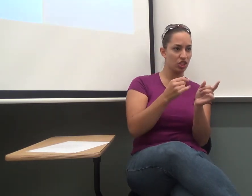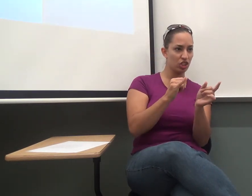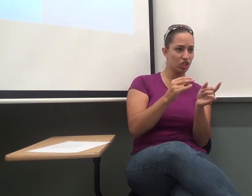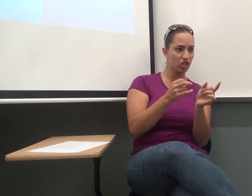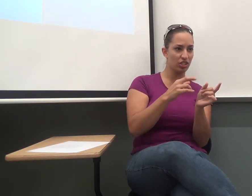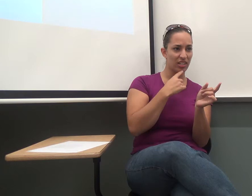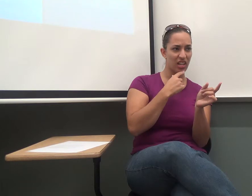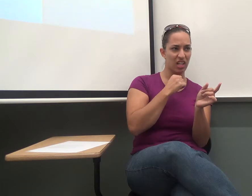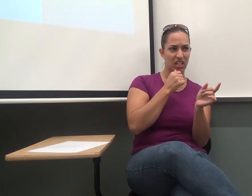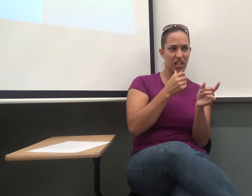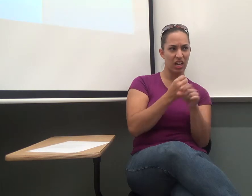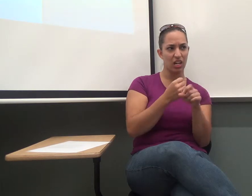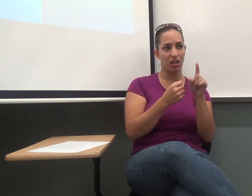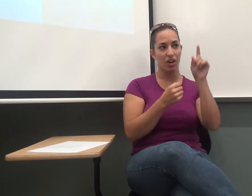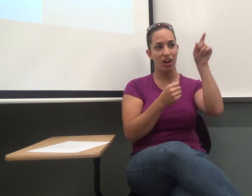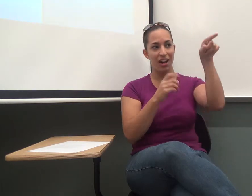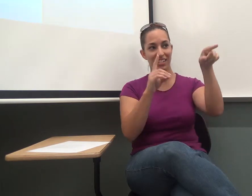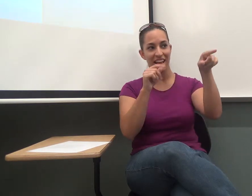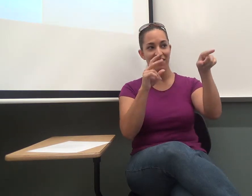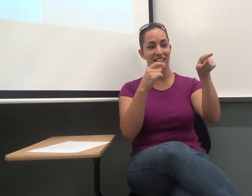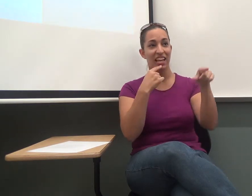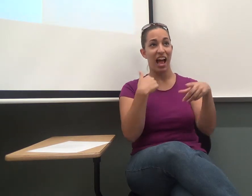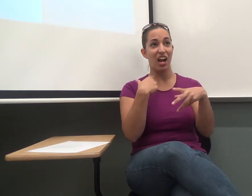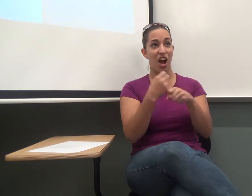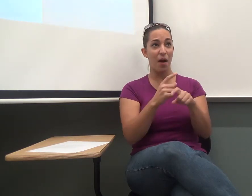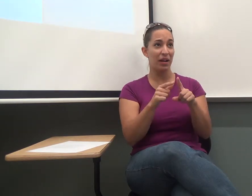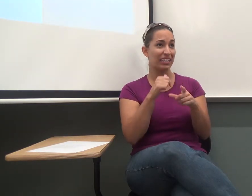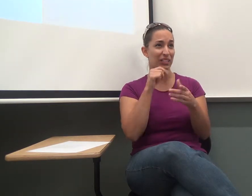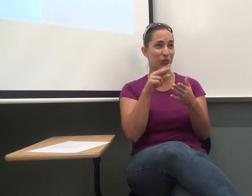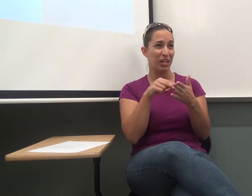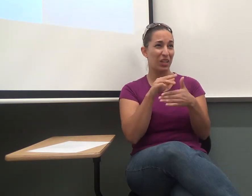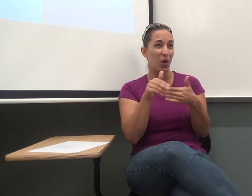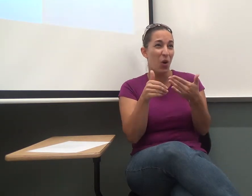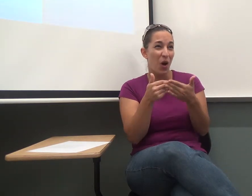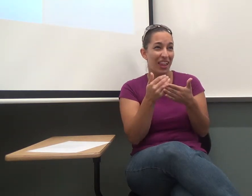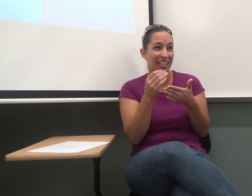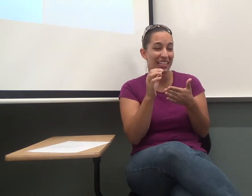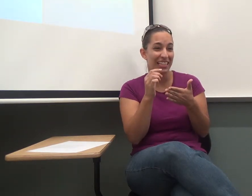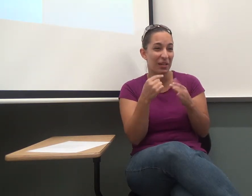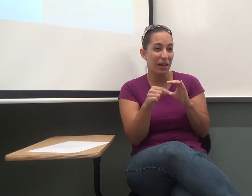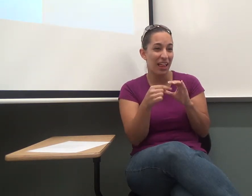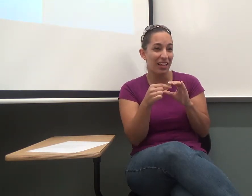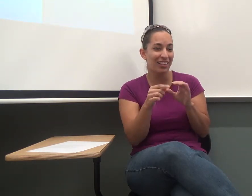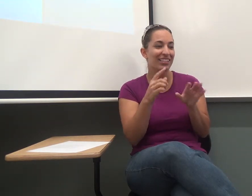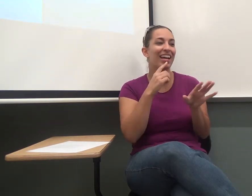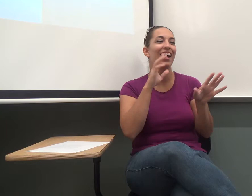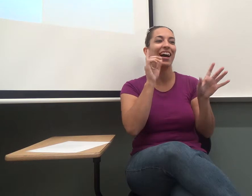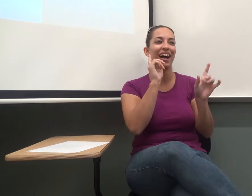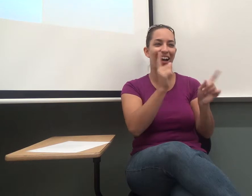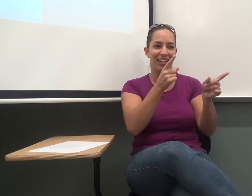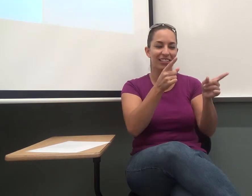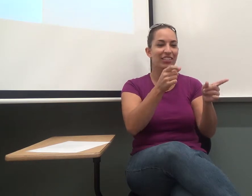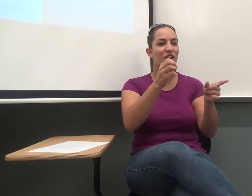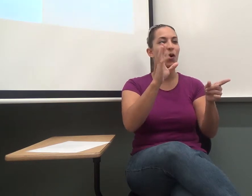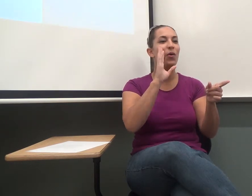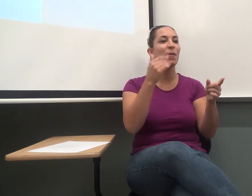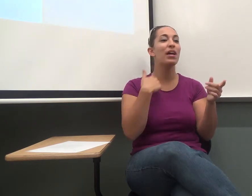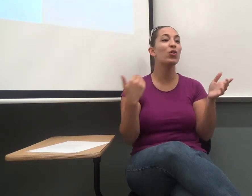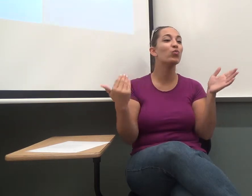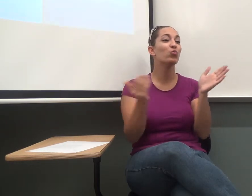you, but didn't read the whole. aha, okay, so what I'm going to do is I'm going to resend that email to everybody, okay? And I'm